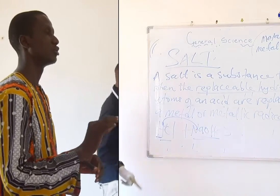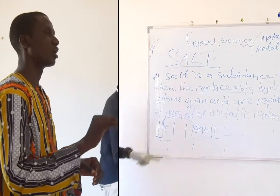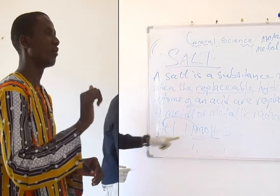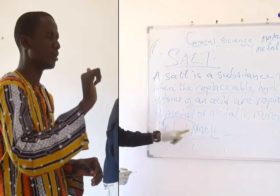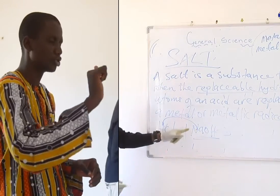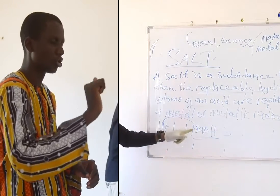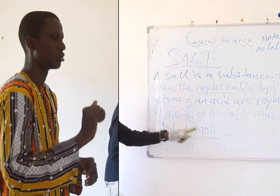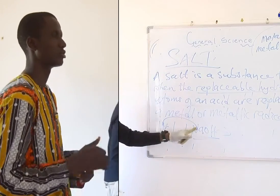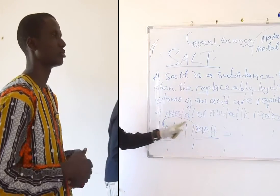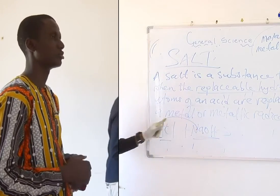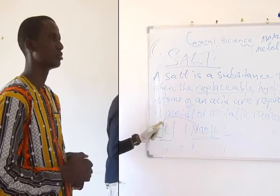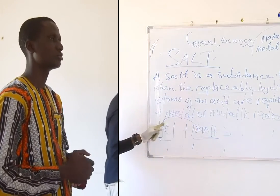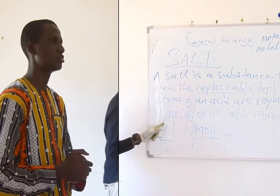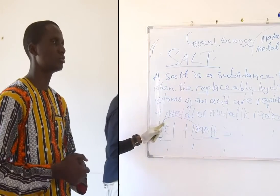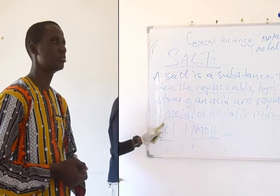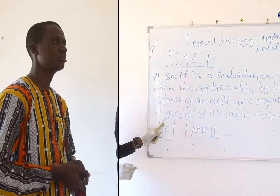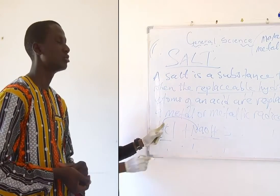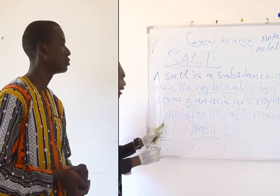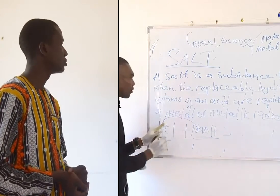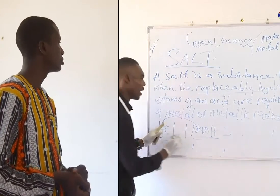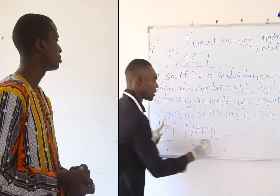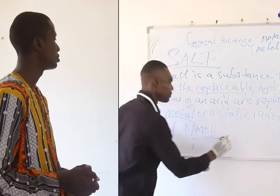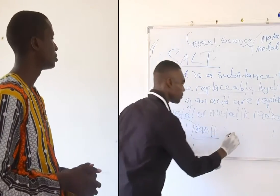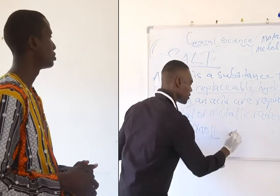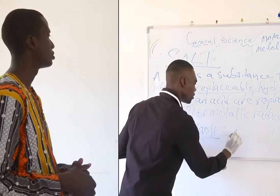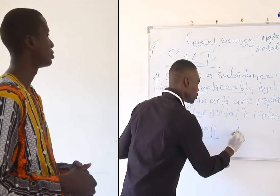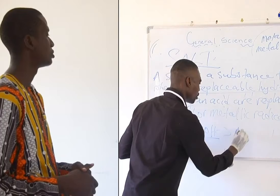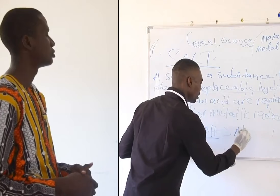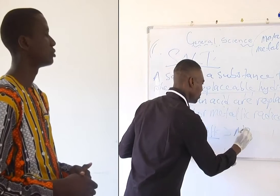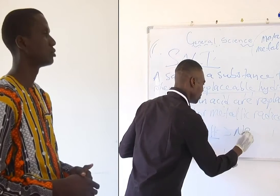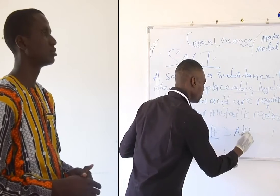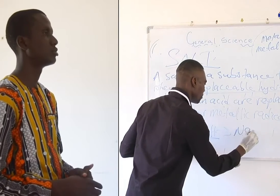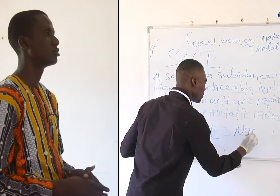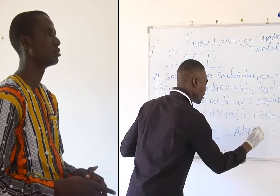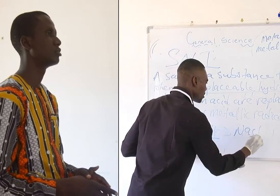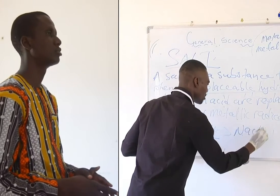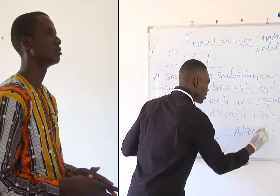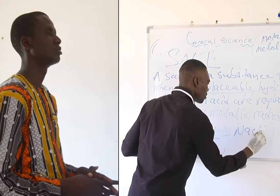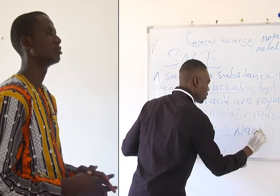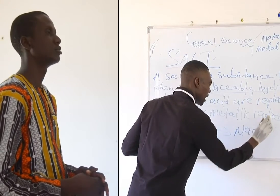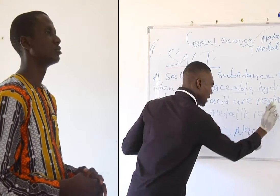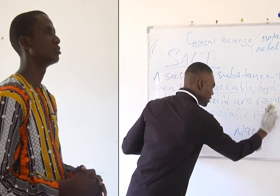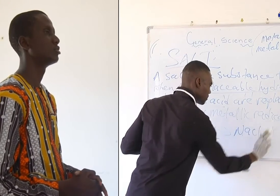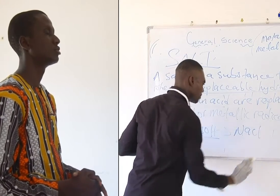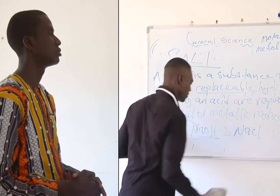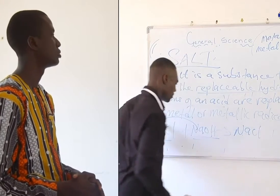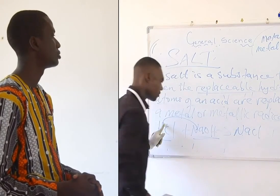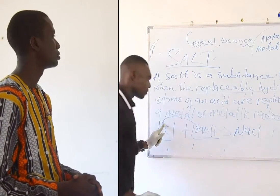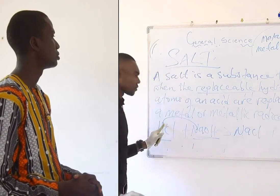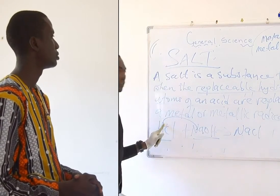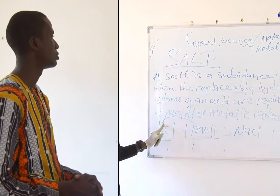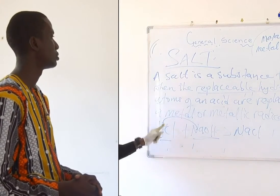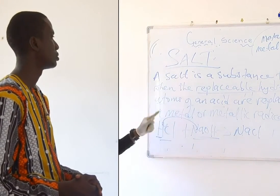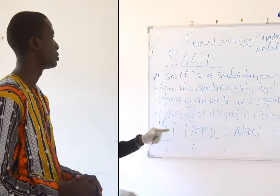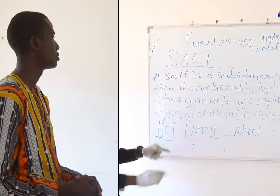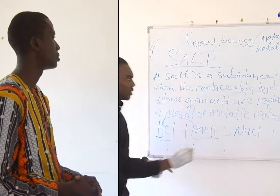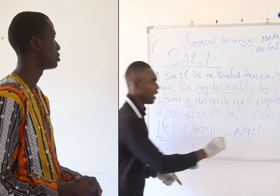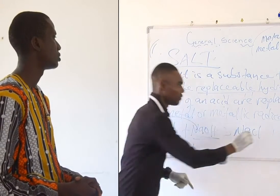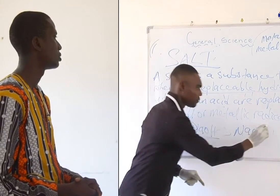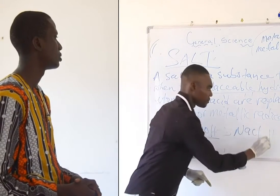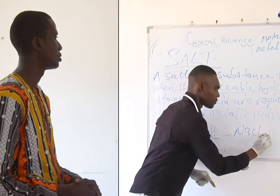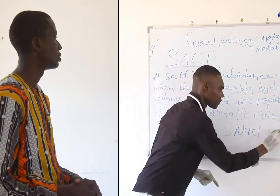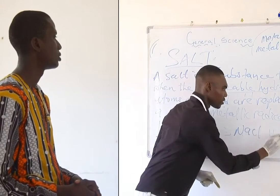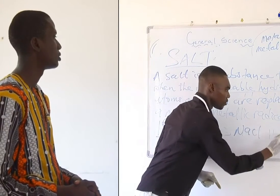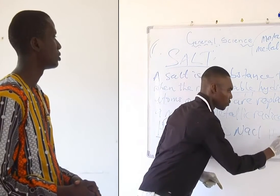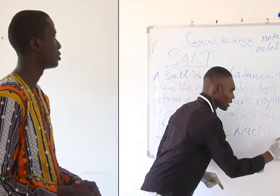salt. When this metal replaces this, now you are going to have what? Sodium chloride, and then you